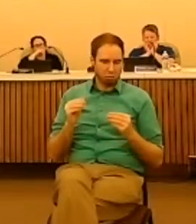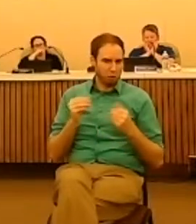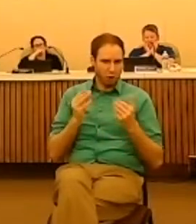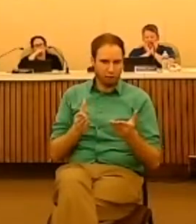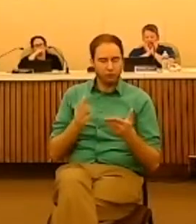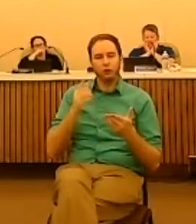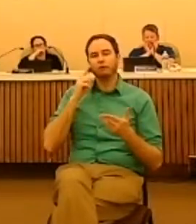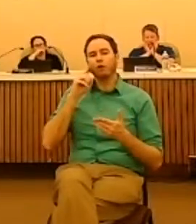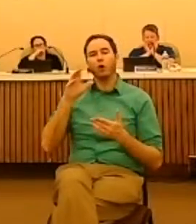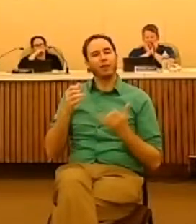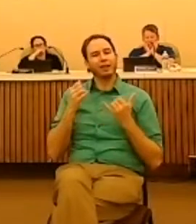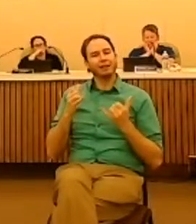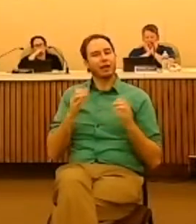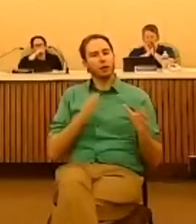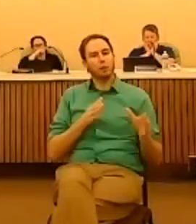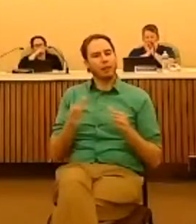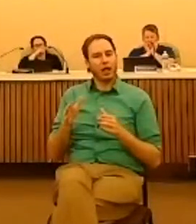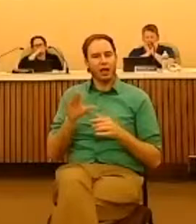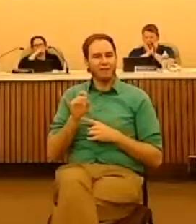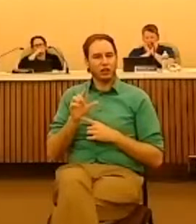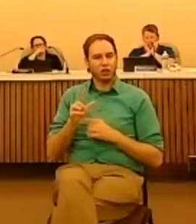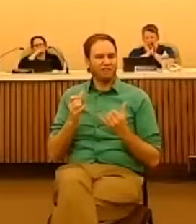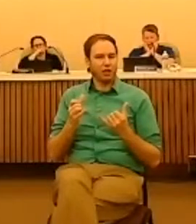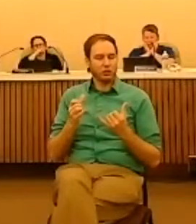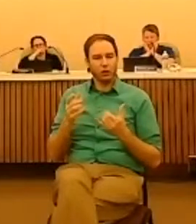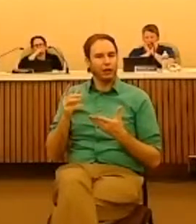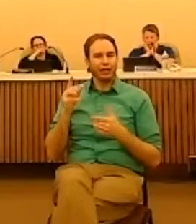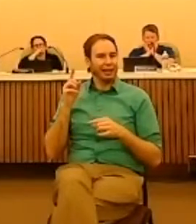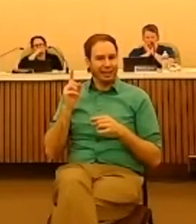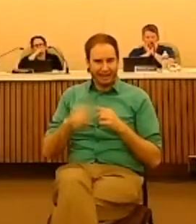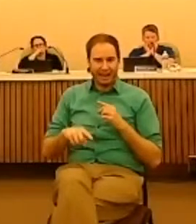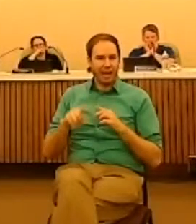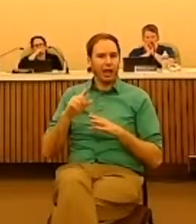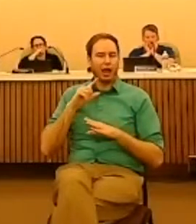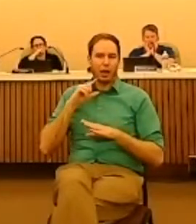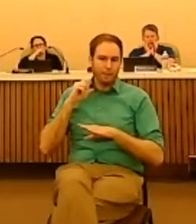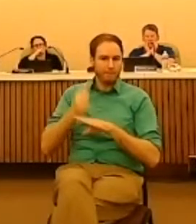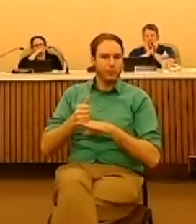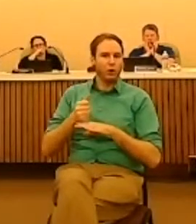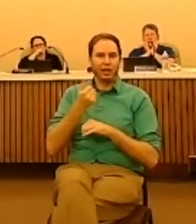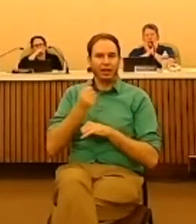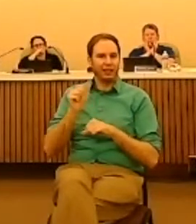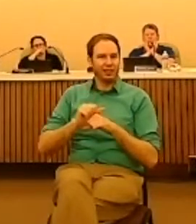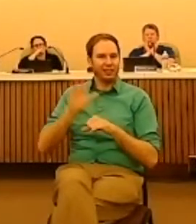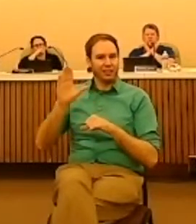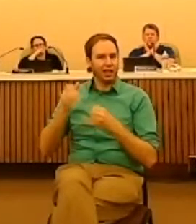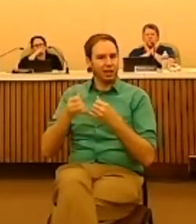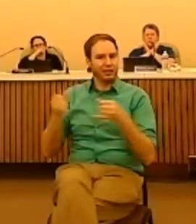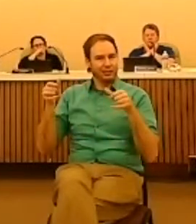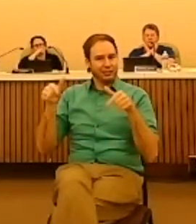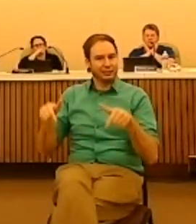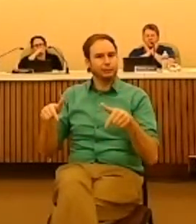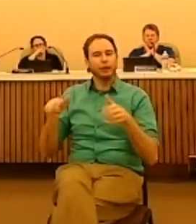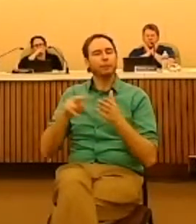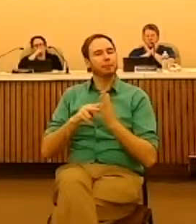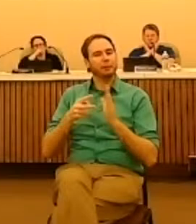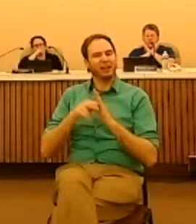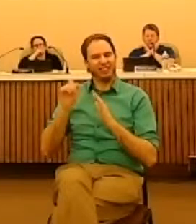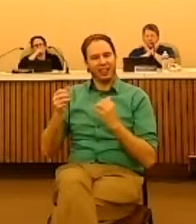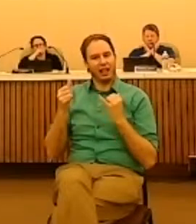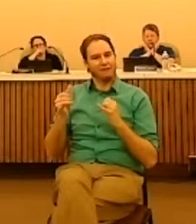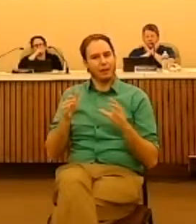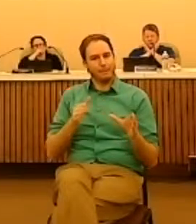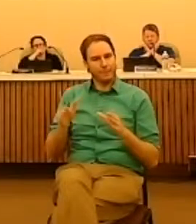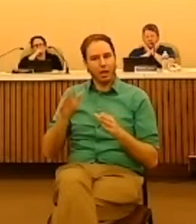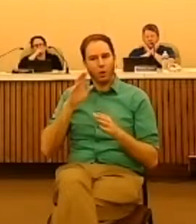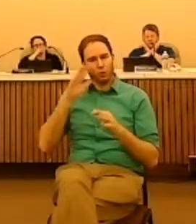do the conventional plan, they can't put anything in that easement. And so it's that conventional plan